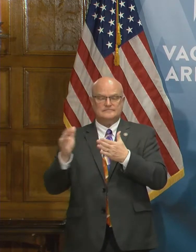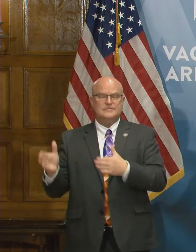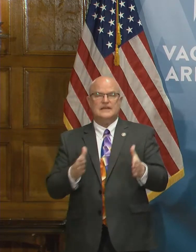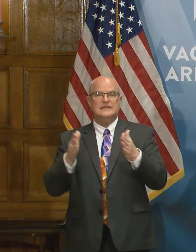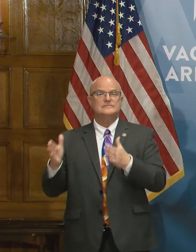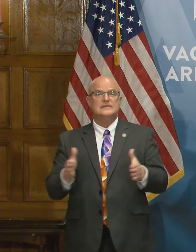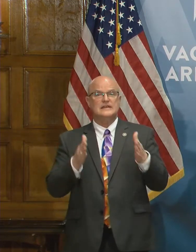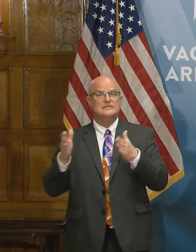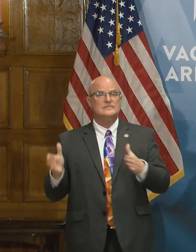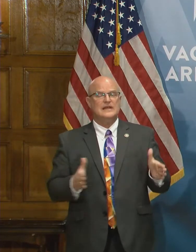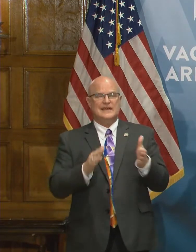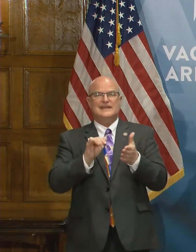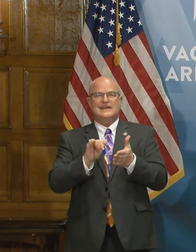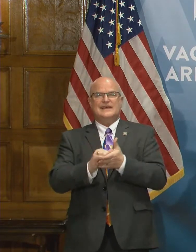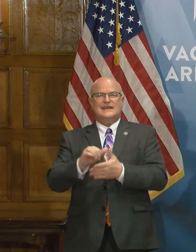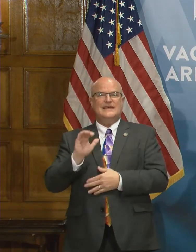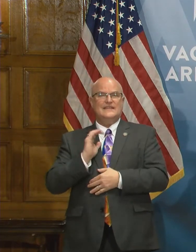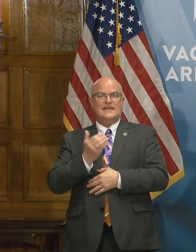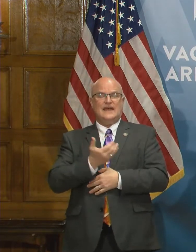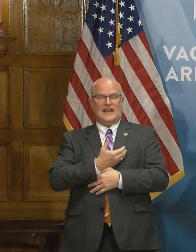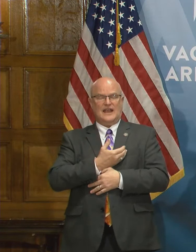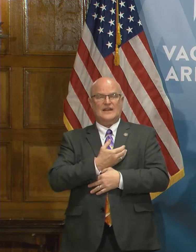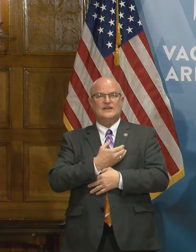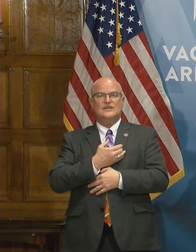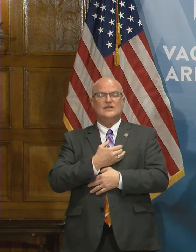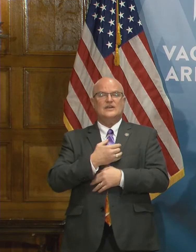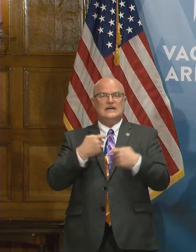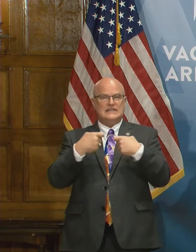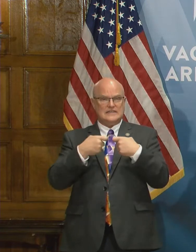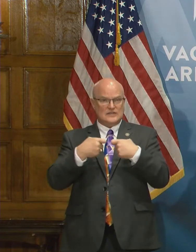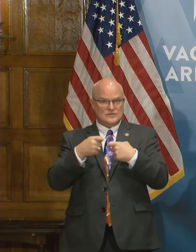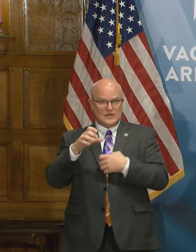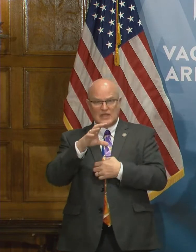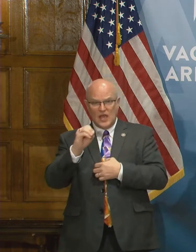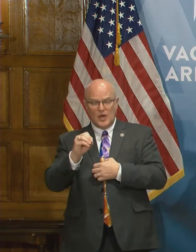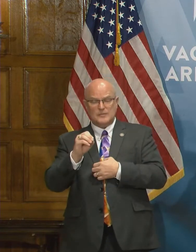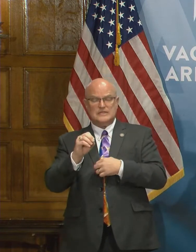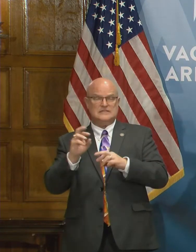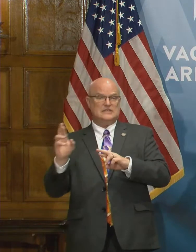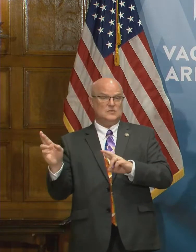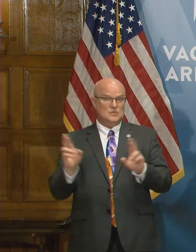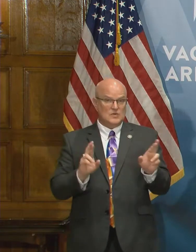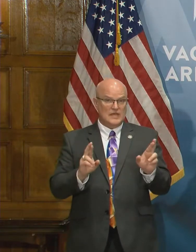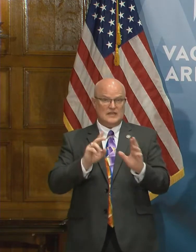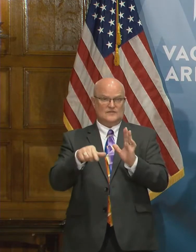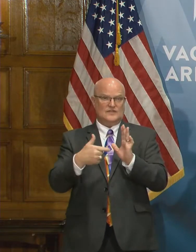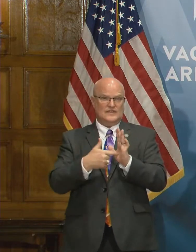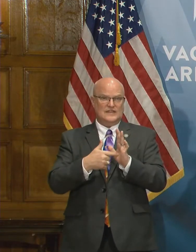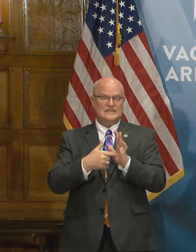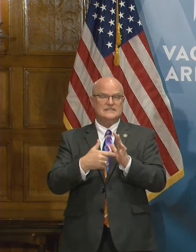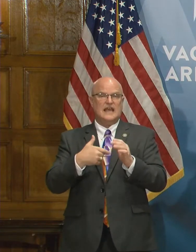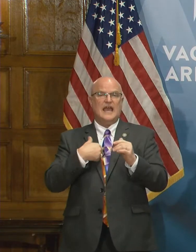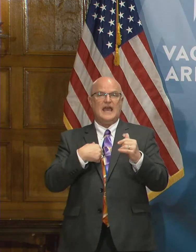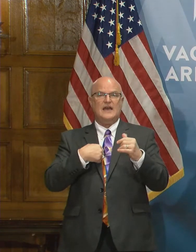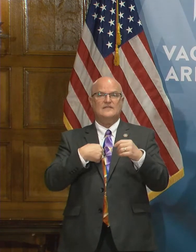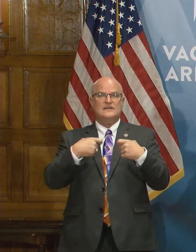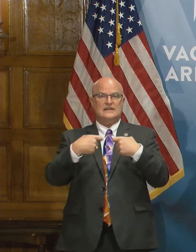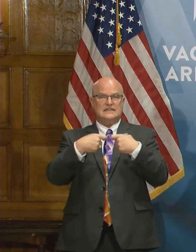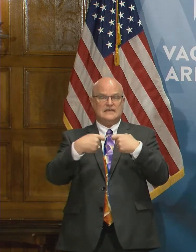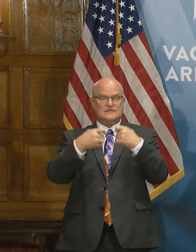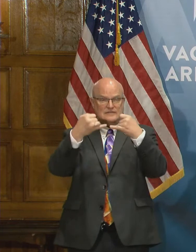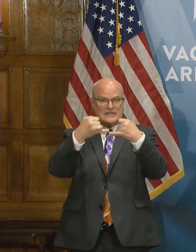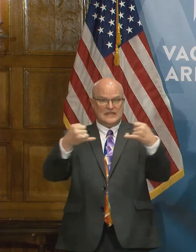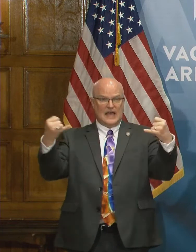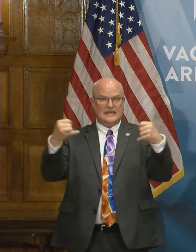plans that our utility companies are engaging in now to be ready for this, to get power lines restored